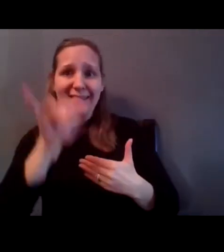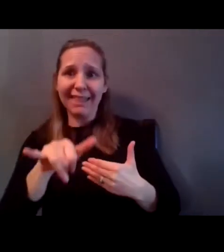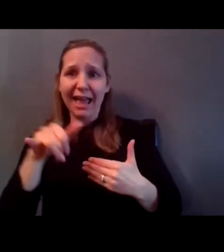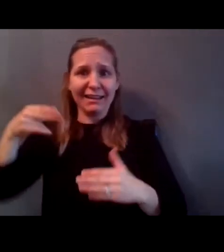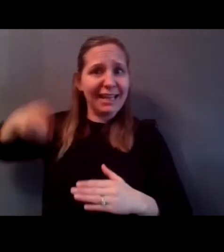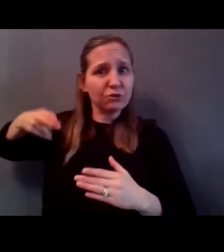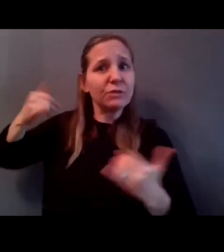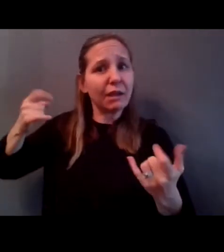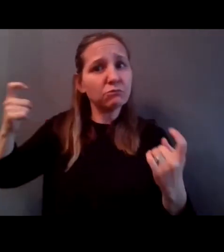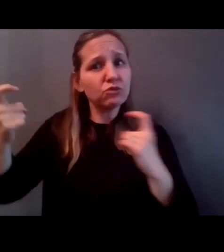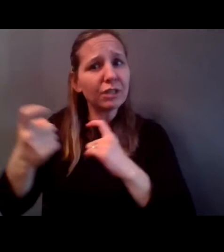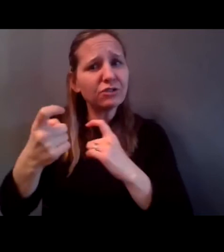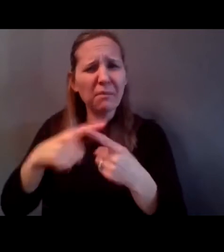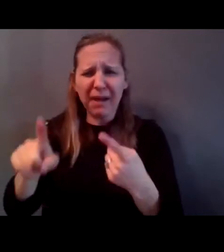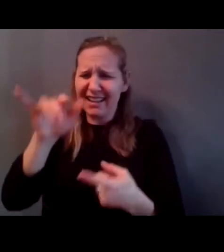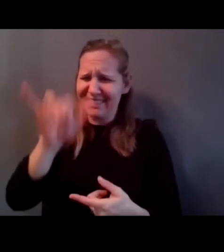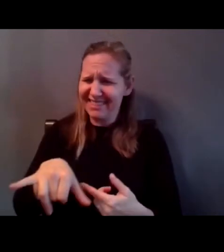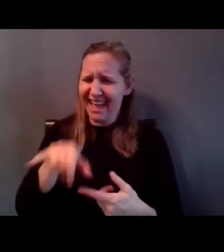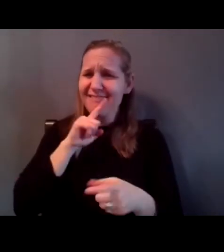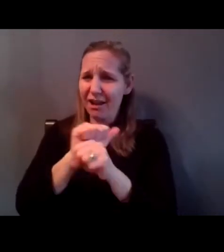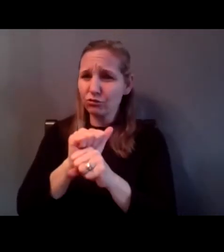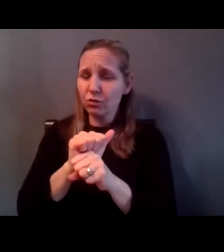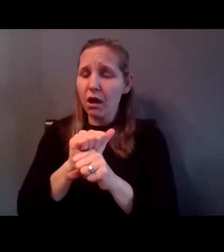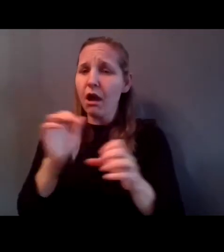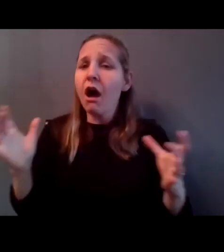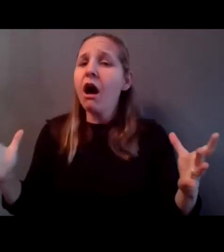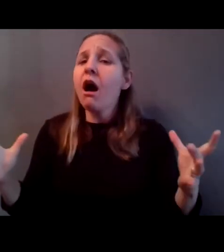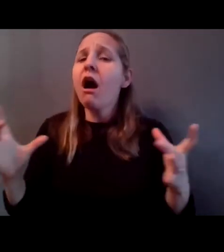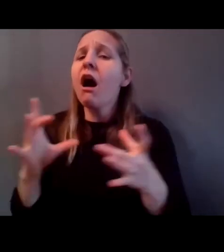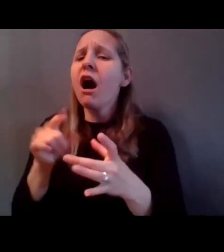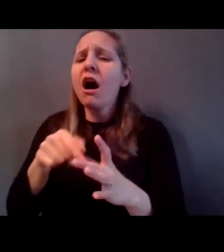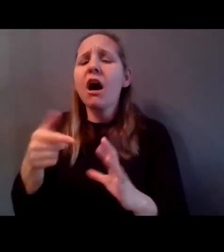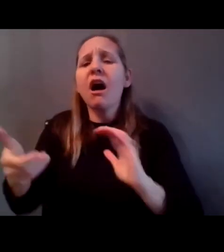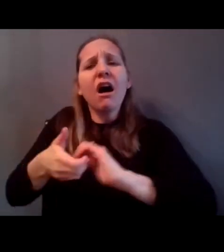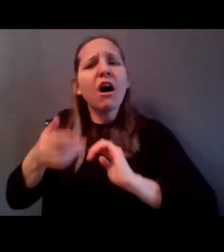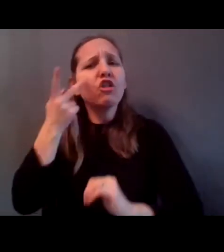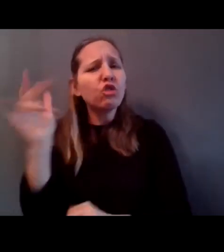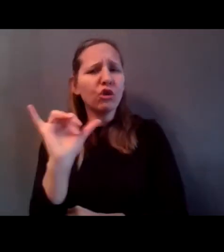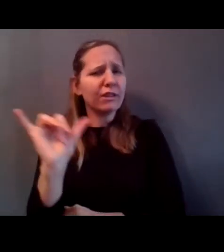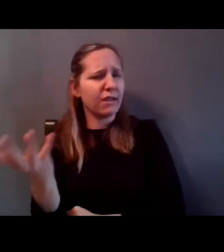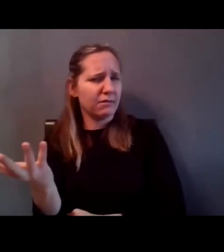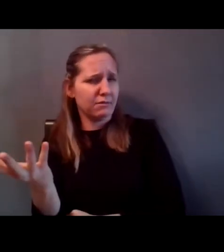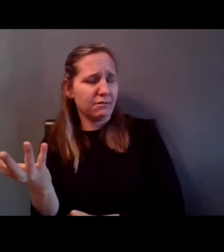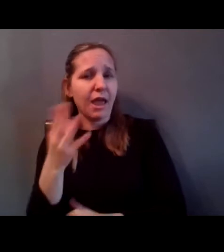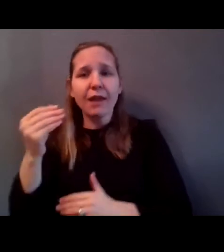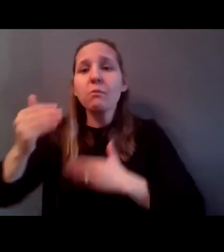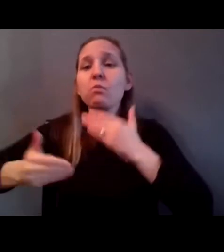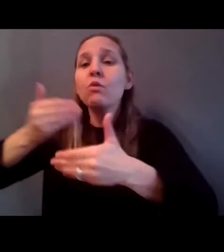that look like? What is reconciliation? And as we move forward to envision a new